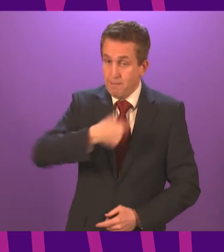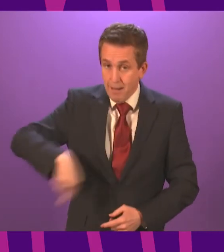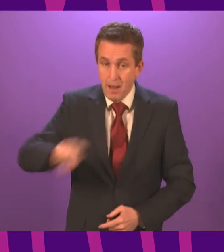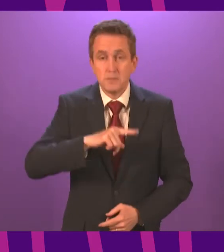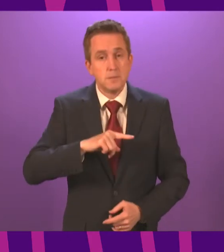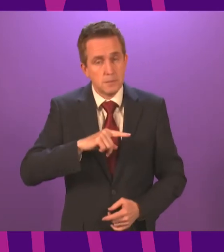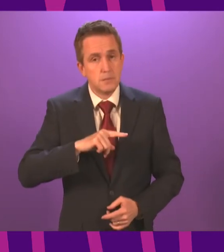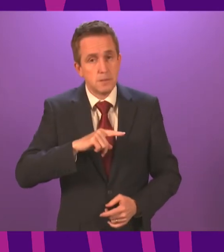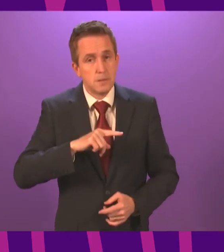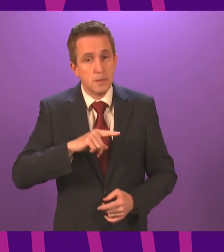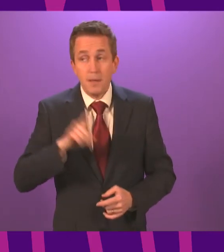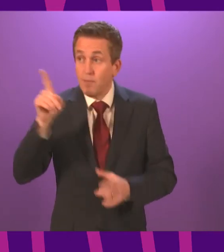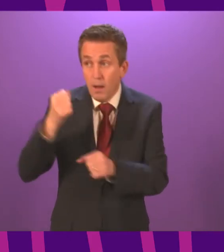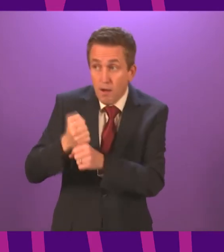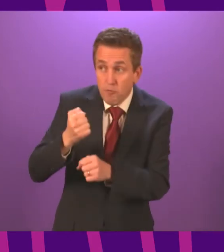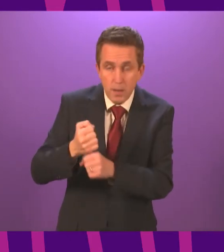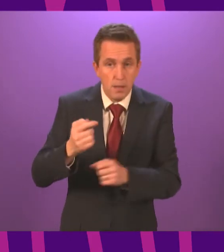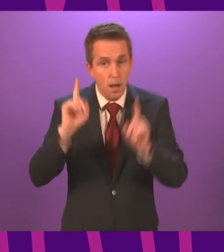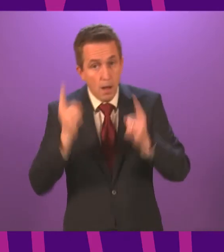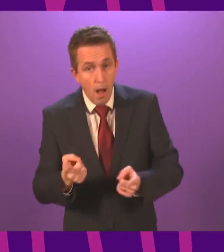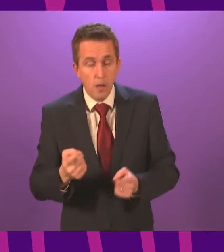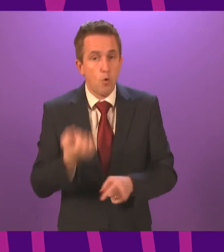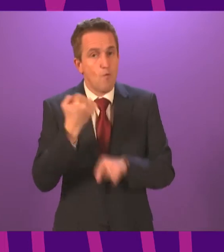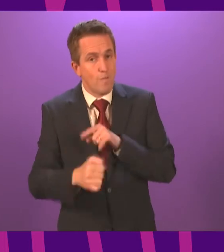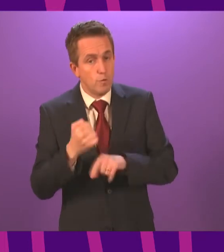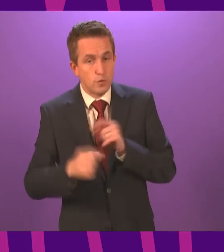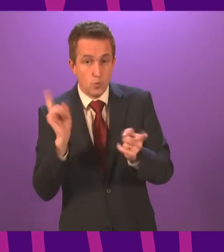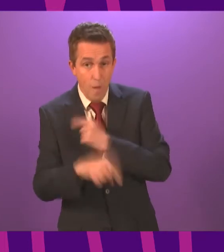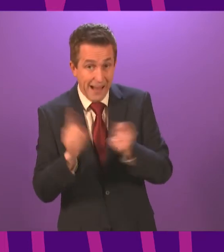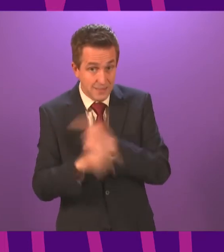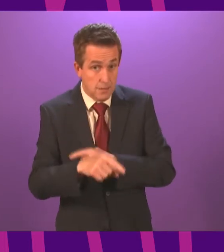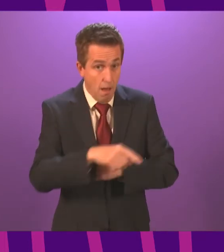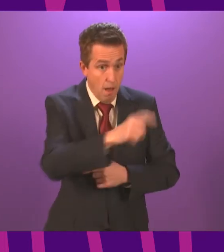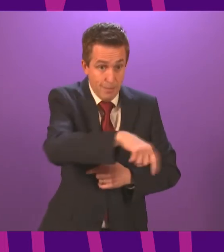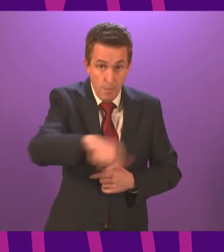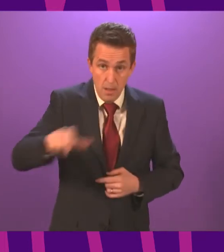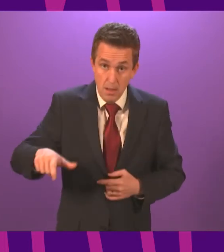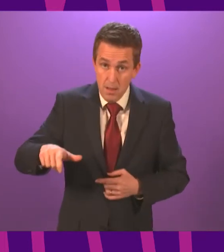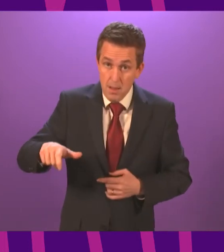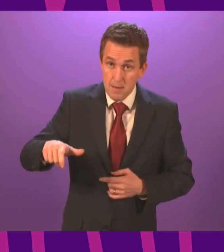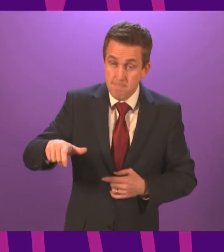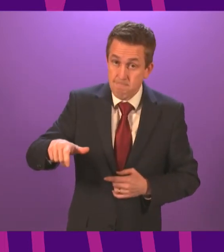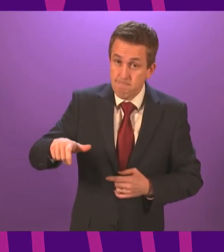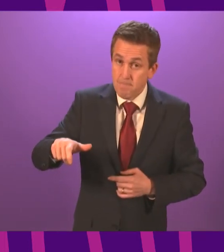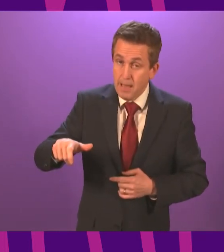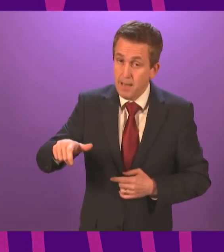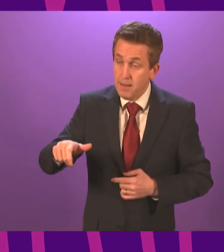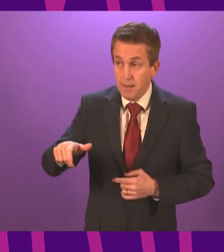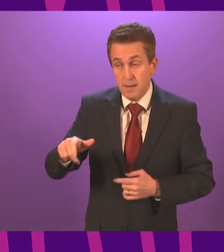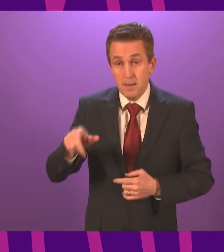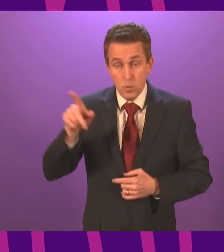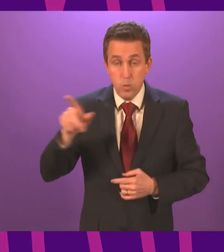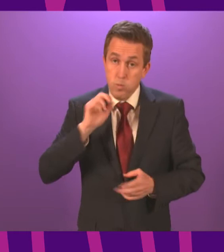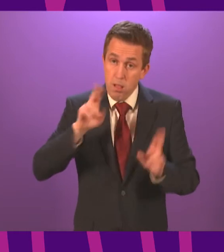with confidence. And if the government can't or won't, then it's not the opposition's support for their measures that they are at risk of